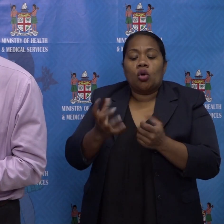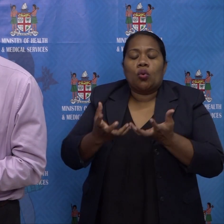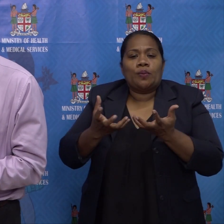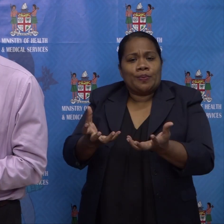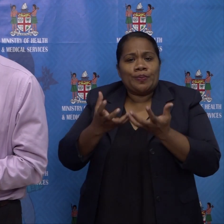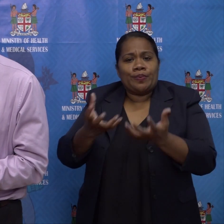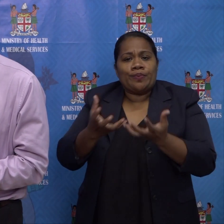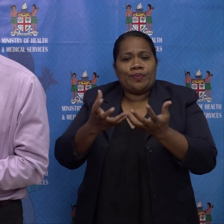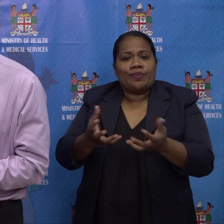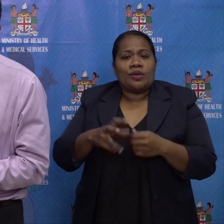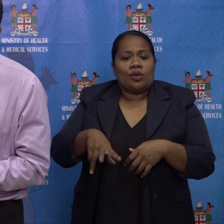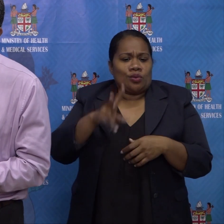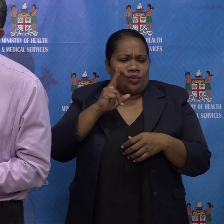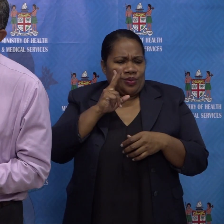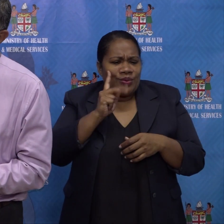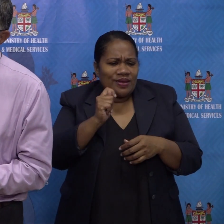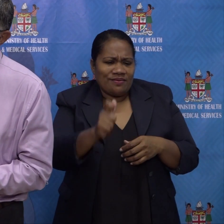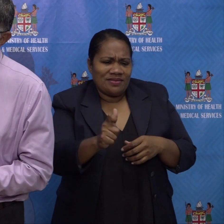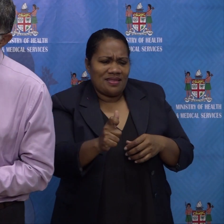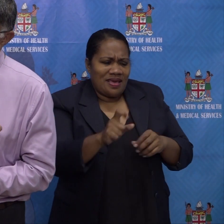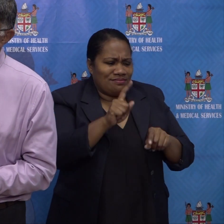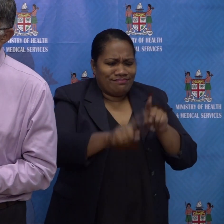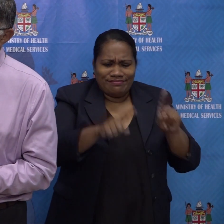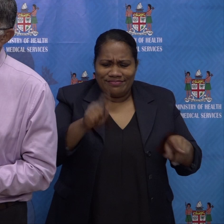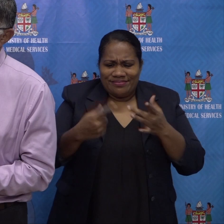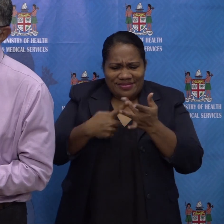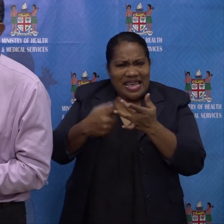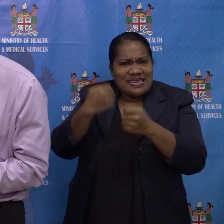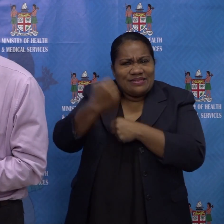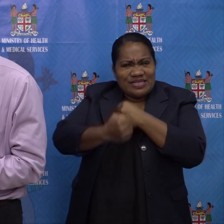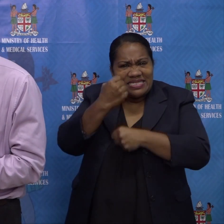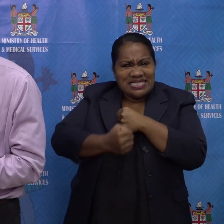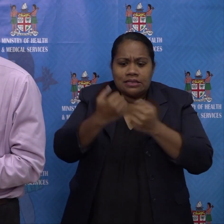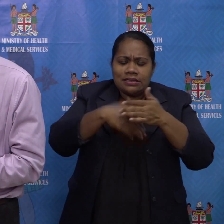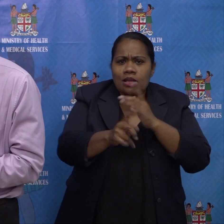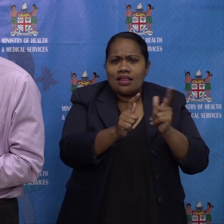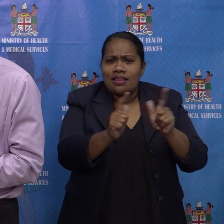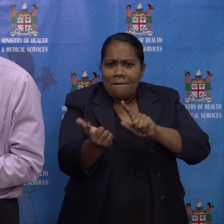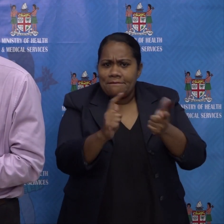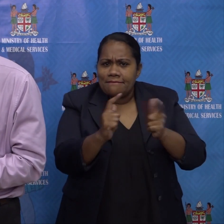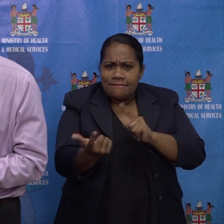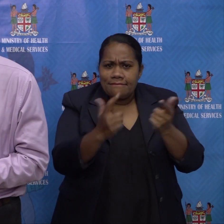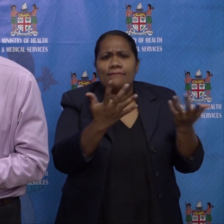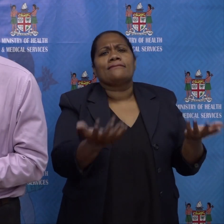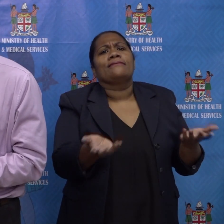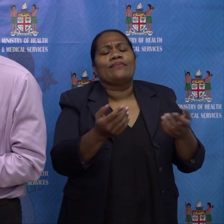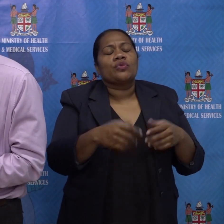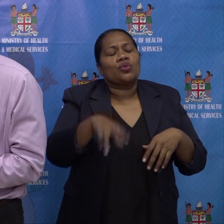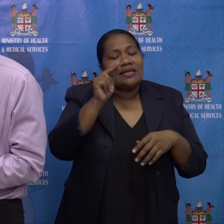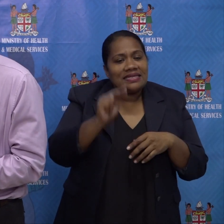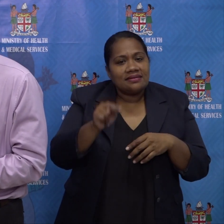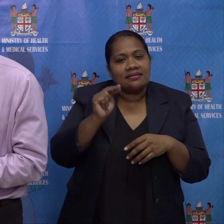after the gas pipes. We need staff to look after the various other machinery, including the laboratory. And we also